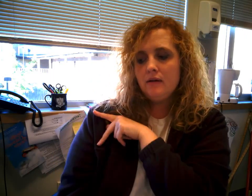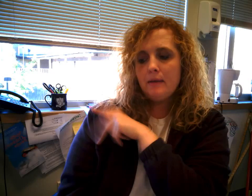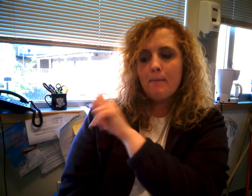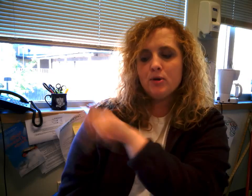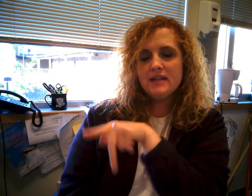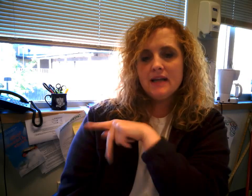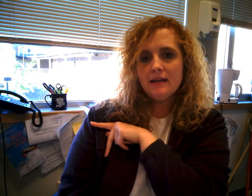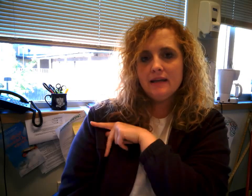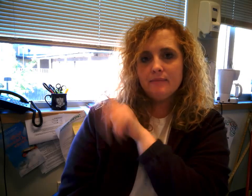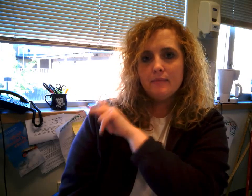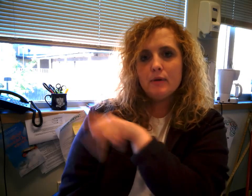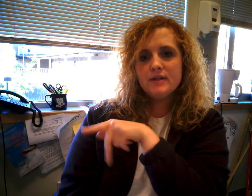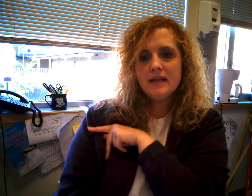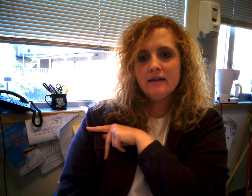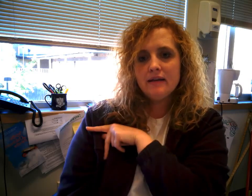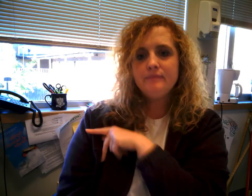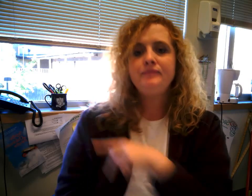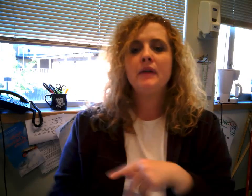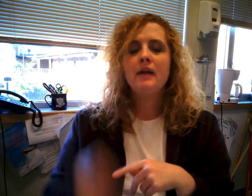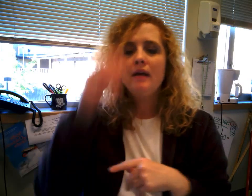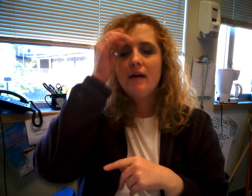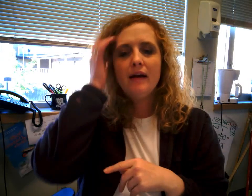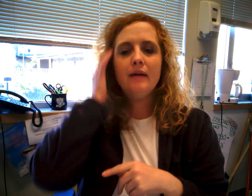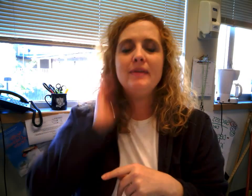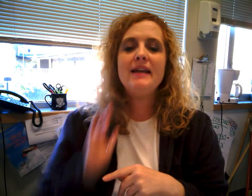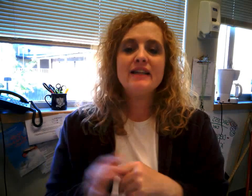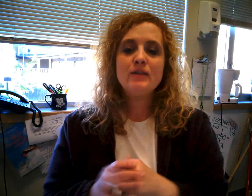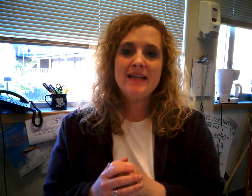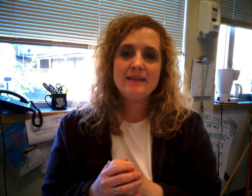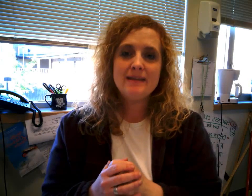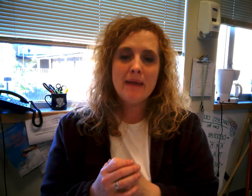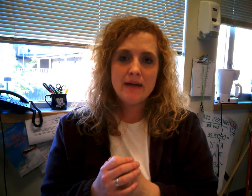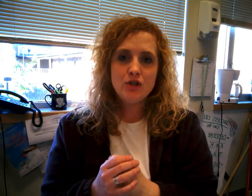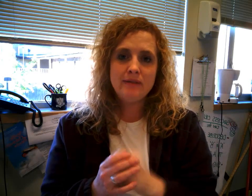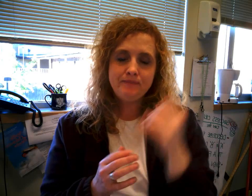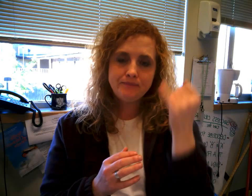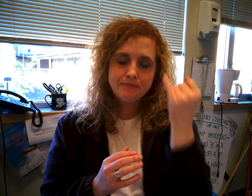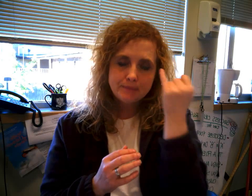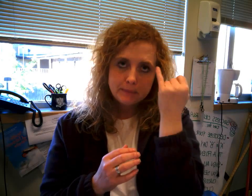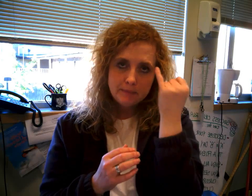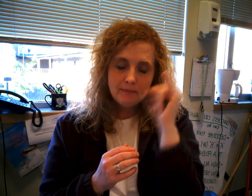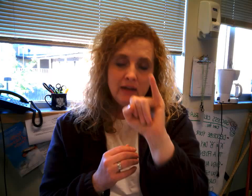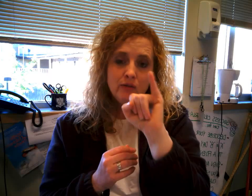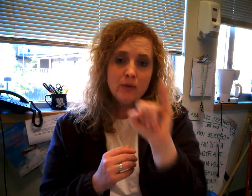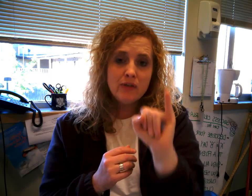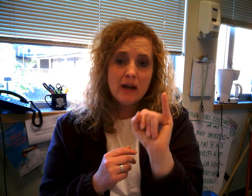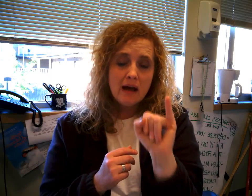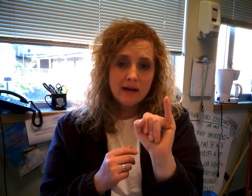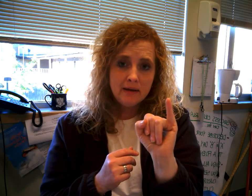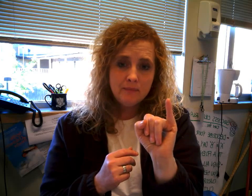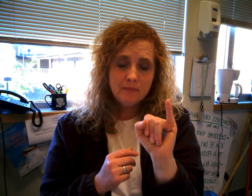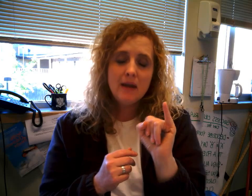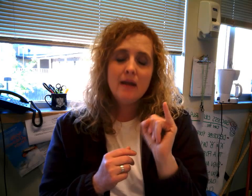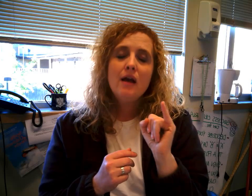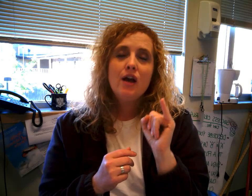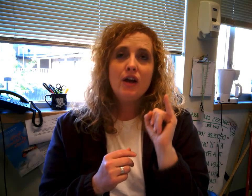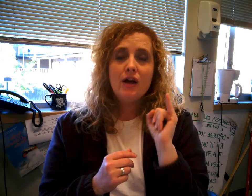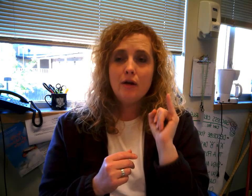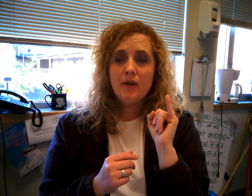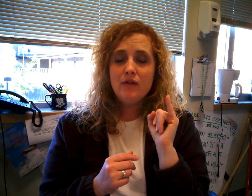The next one is think or thinking. You can either do think, thinking, but if you're really contemplating something, you just got to work